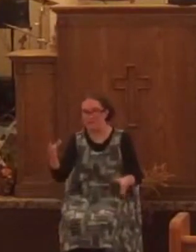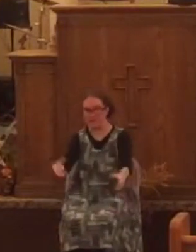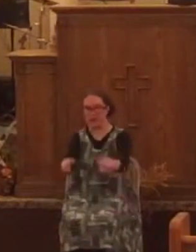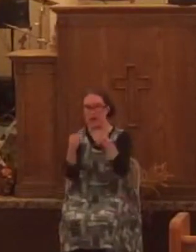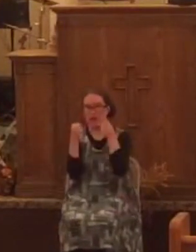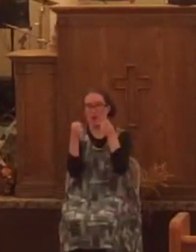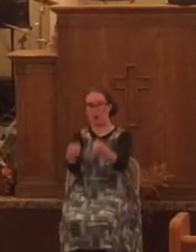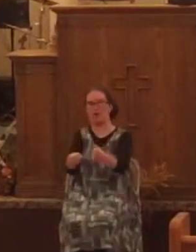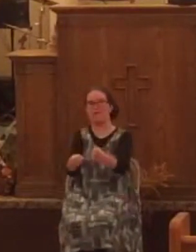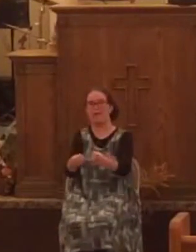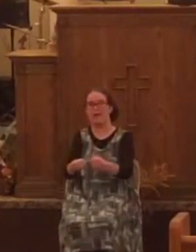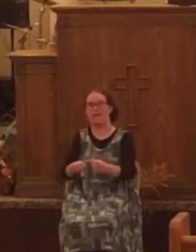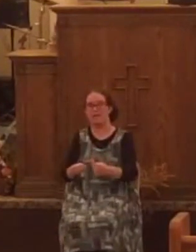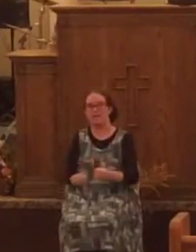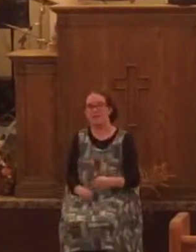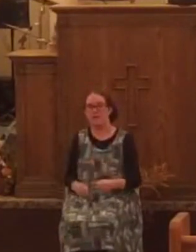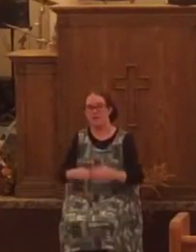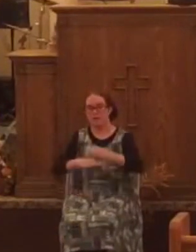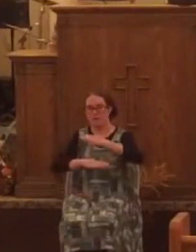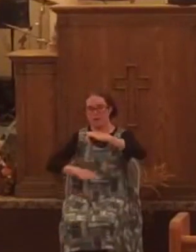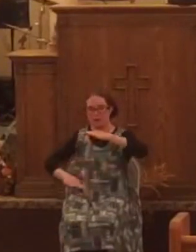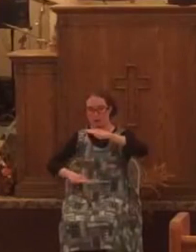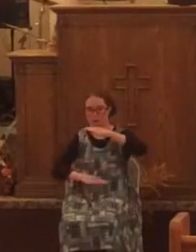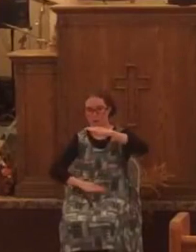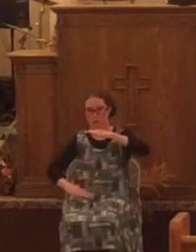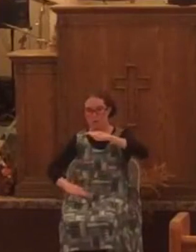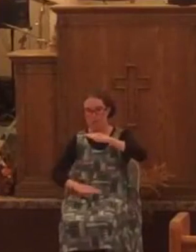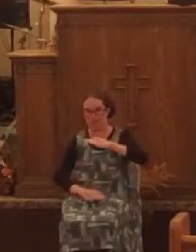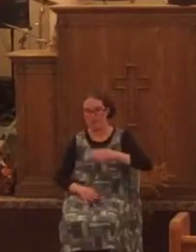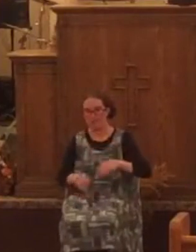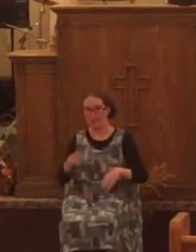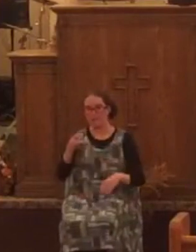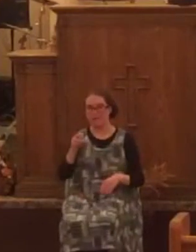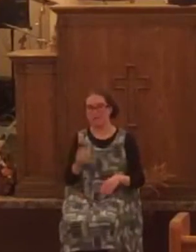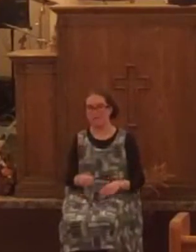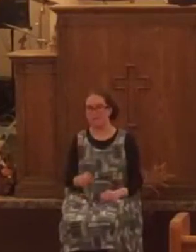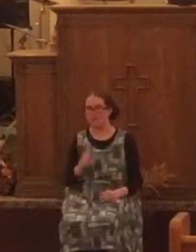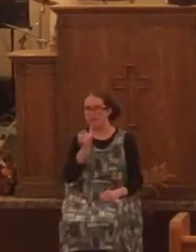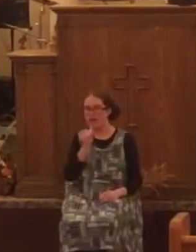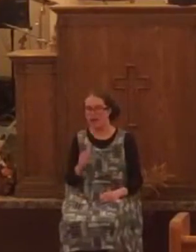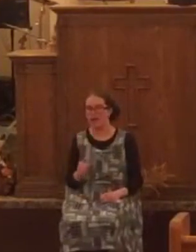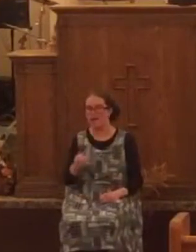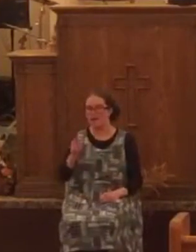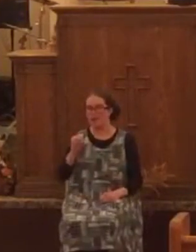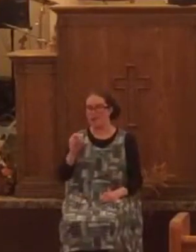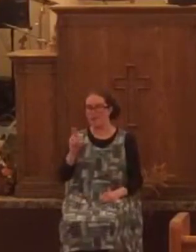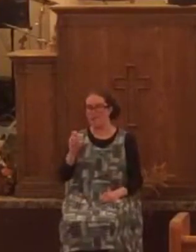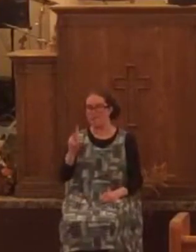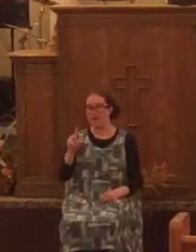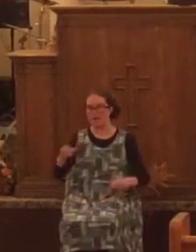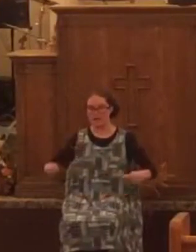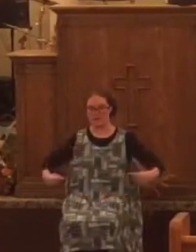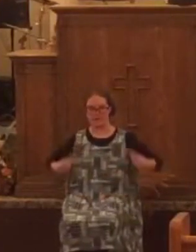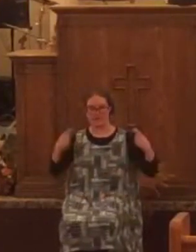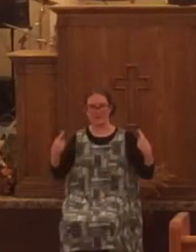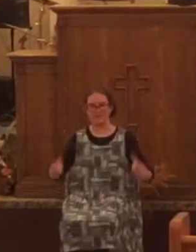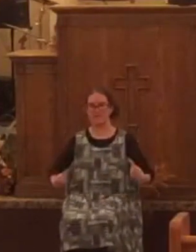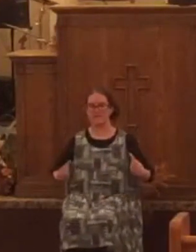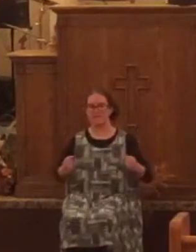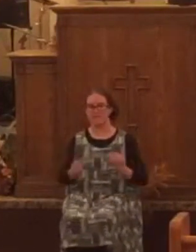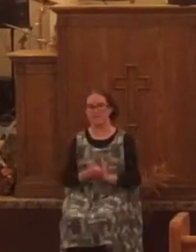hold of us in our lowest state. Amen. Out of the mire and out of the muck of sin.